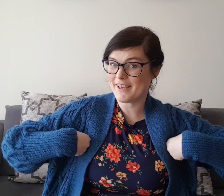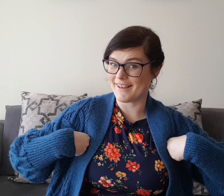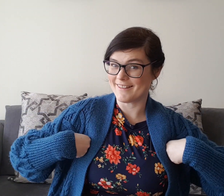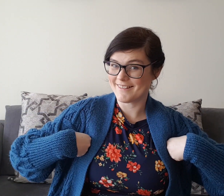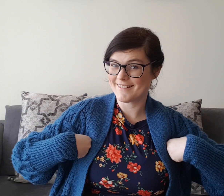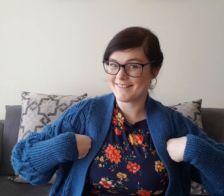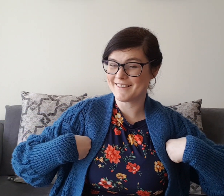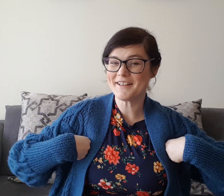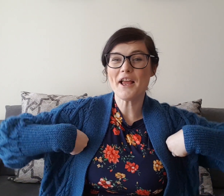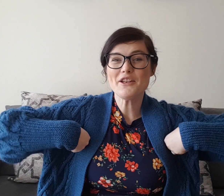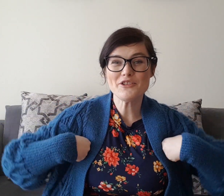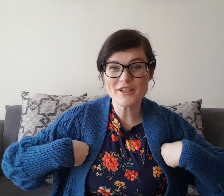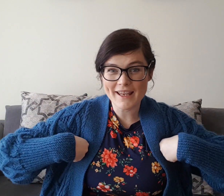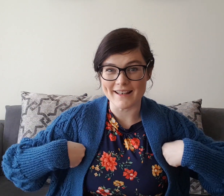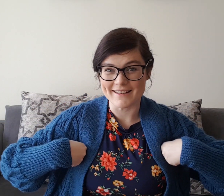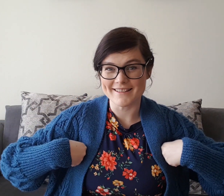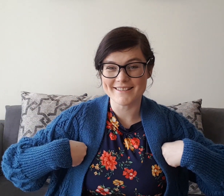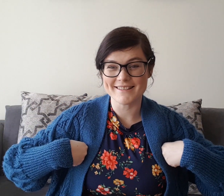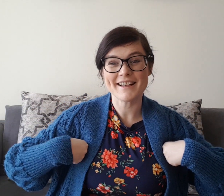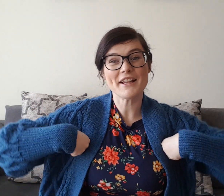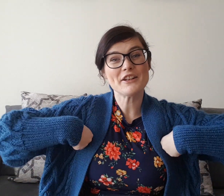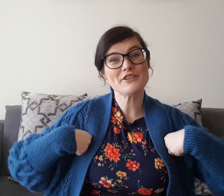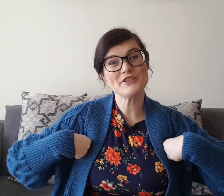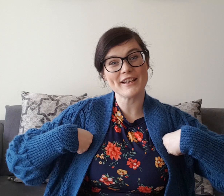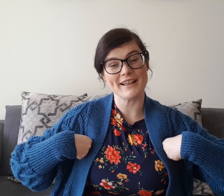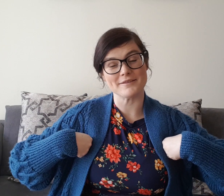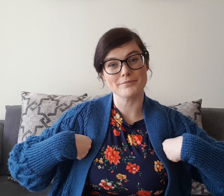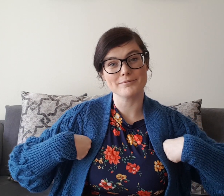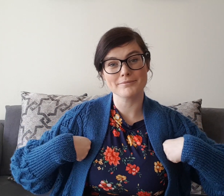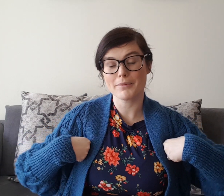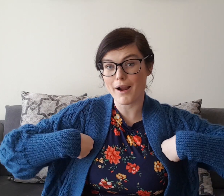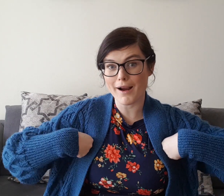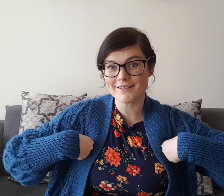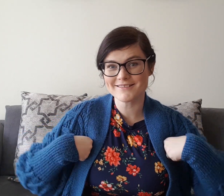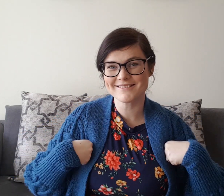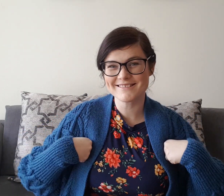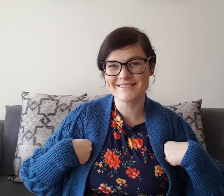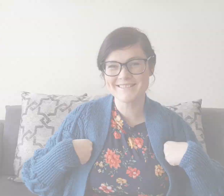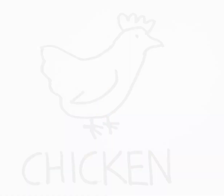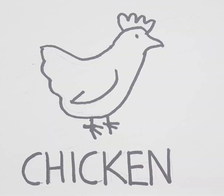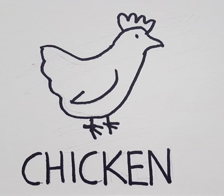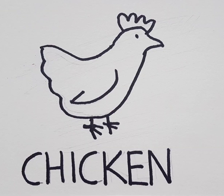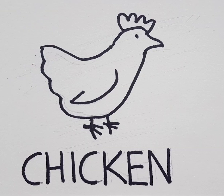Chicken, chicken, chicken. Quack.